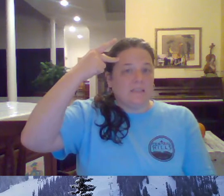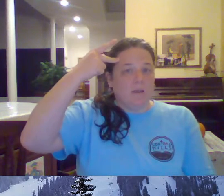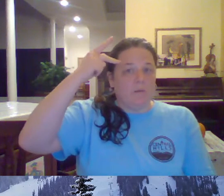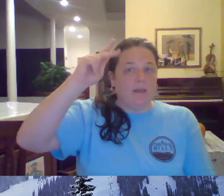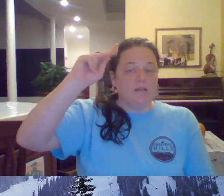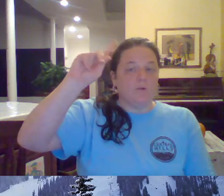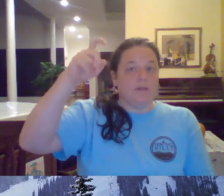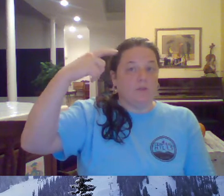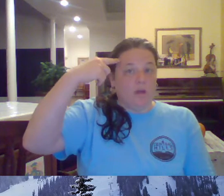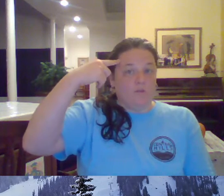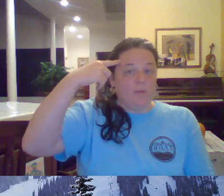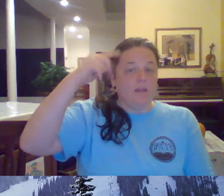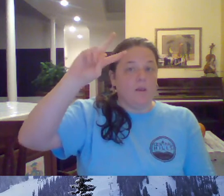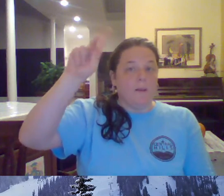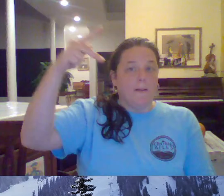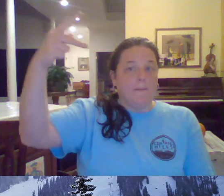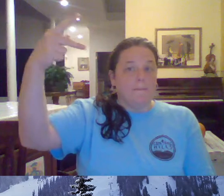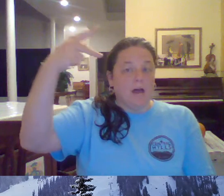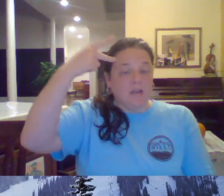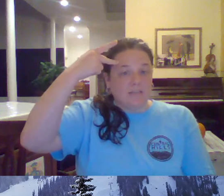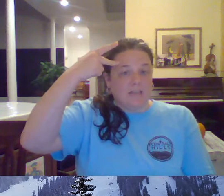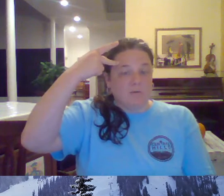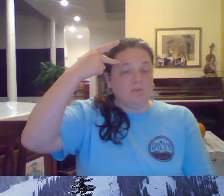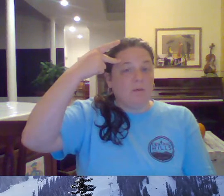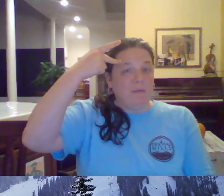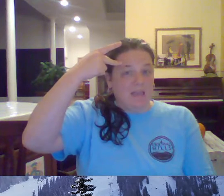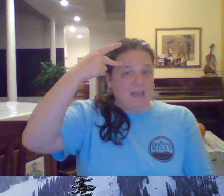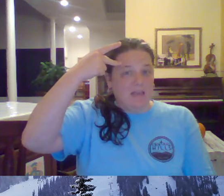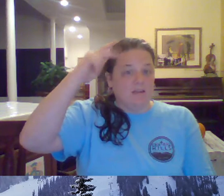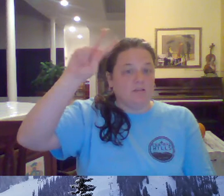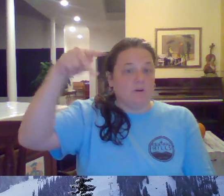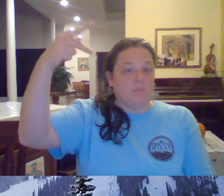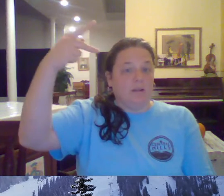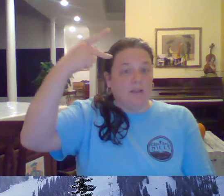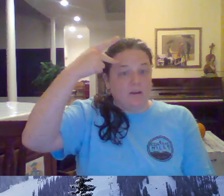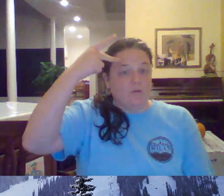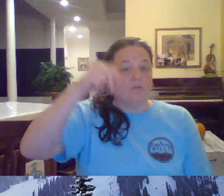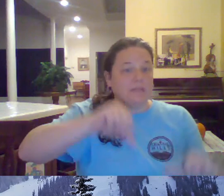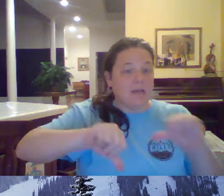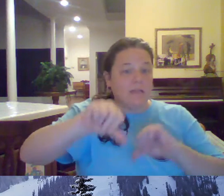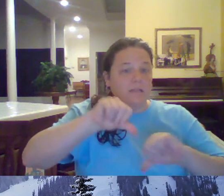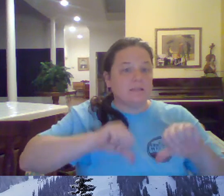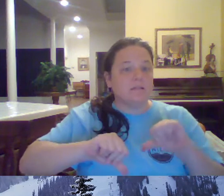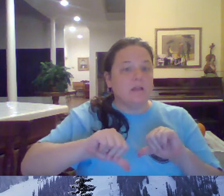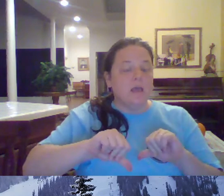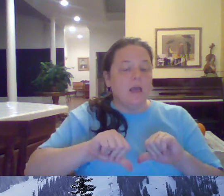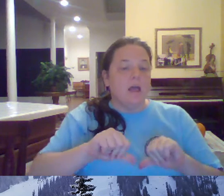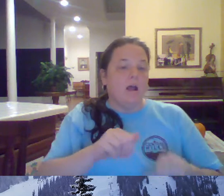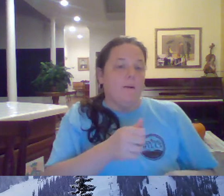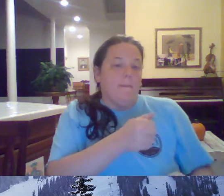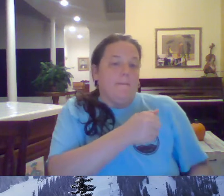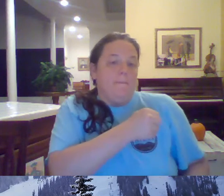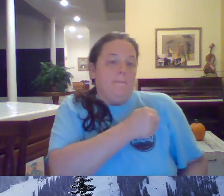Politics is the same way. So we have government, politics, it's with a P. So political science.